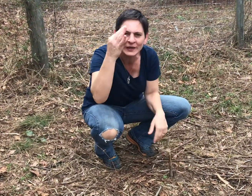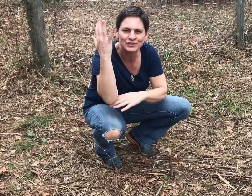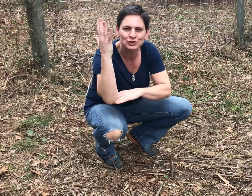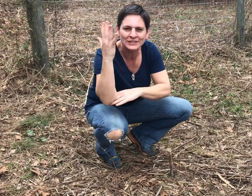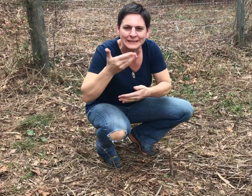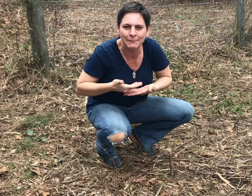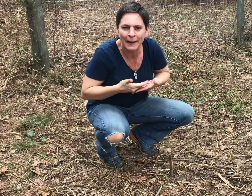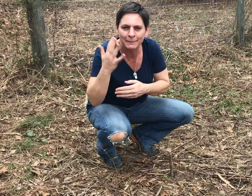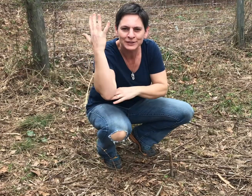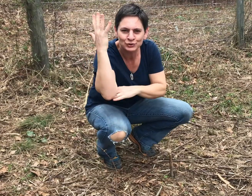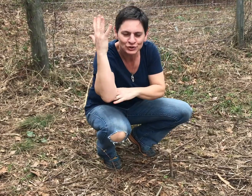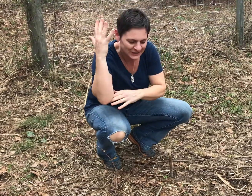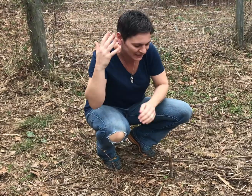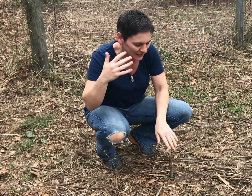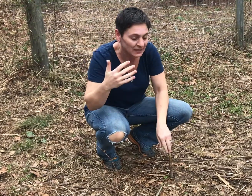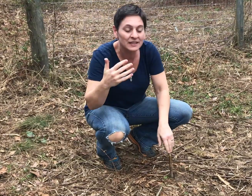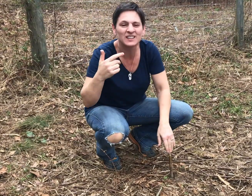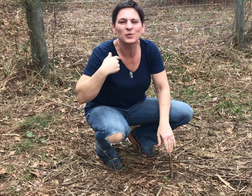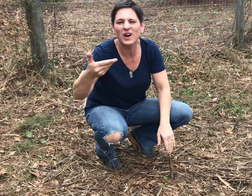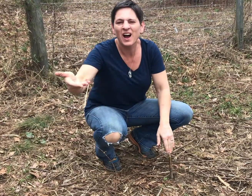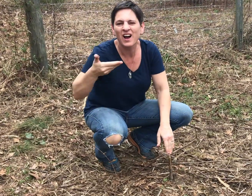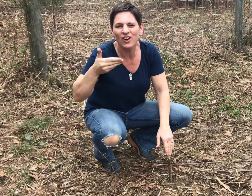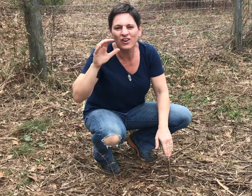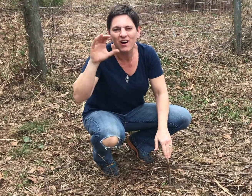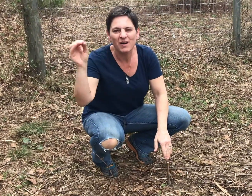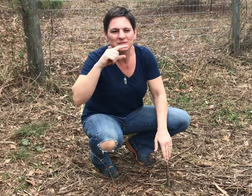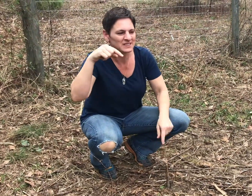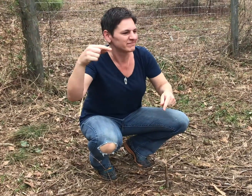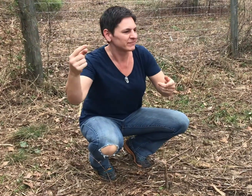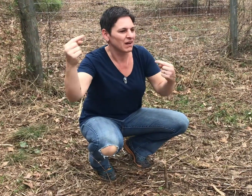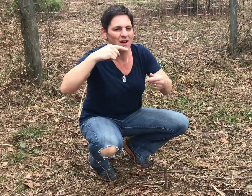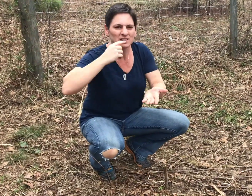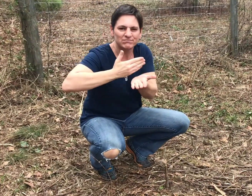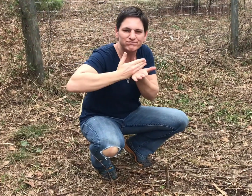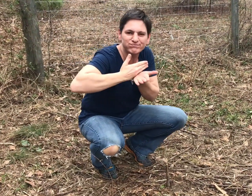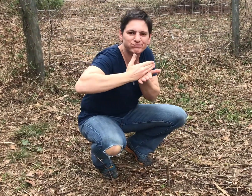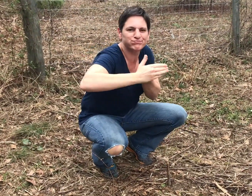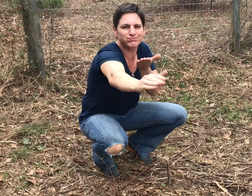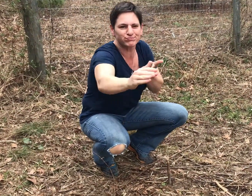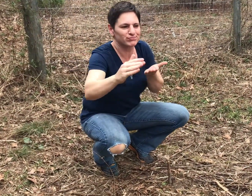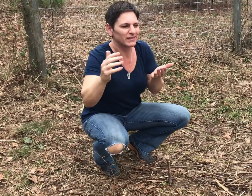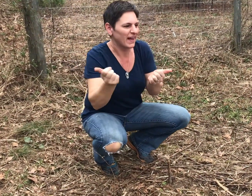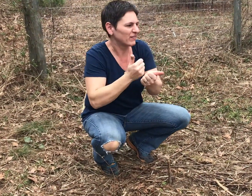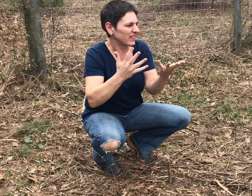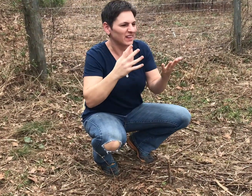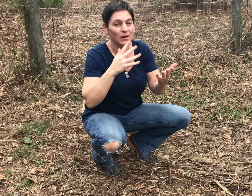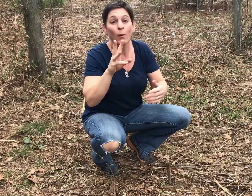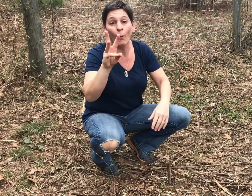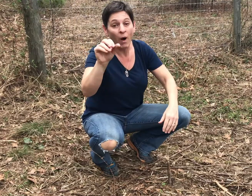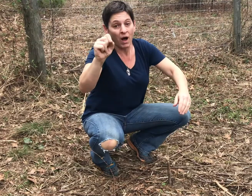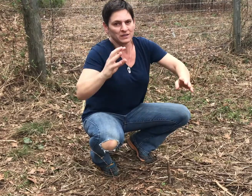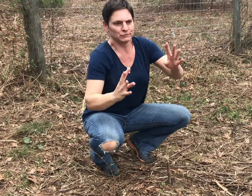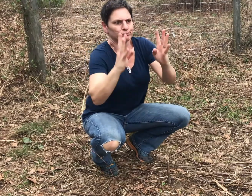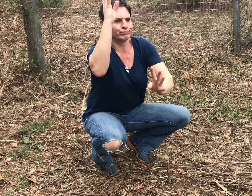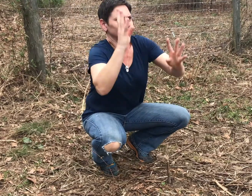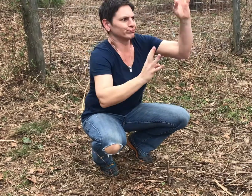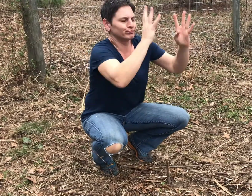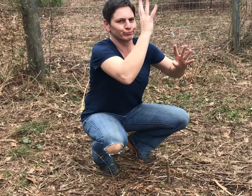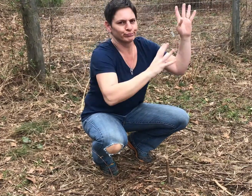This is what's left of a baby tree. We hired a company to come out and bush hog the pastures here because they